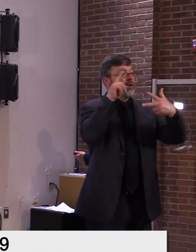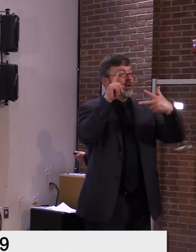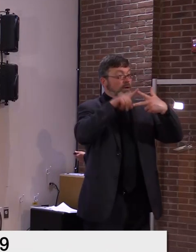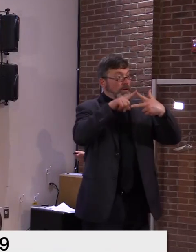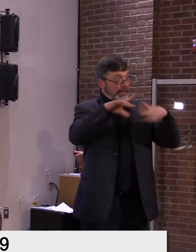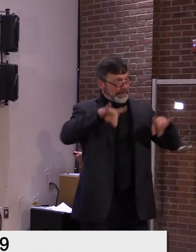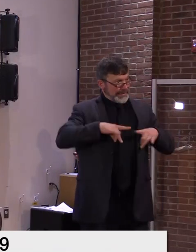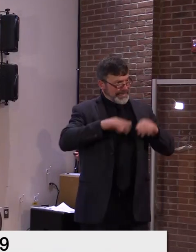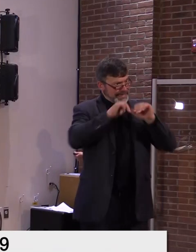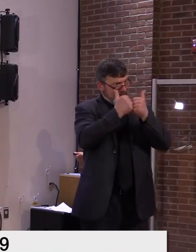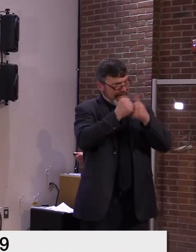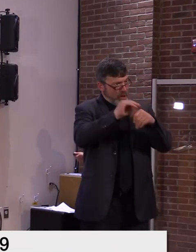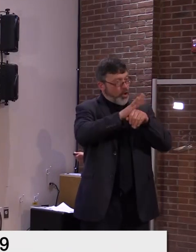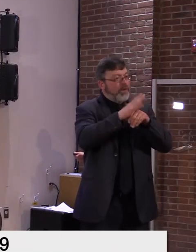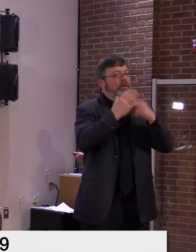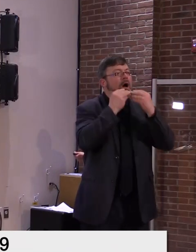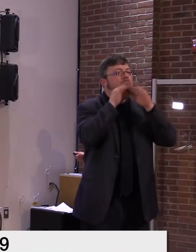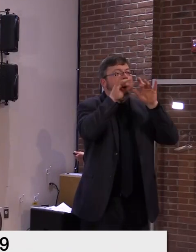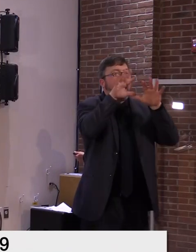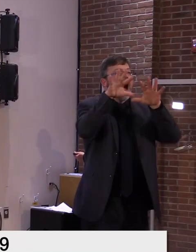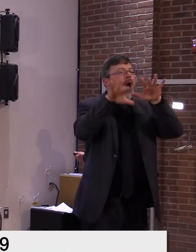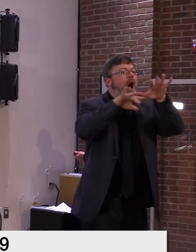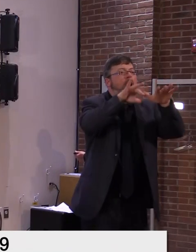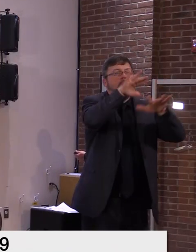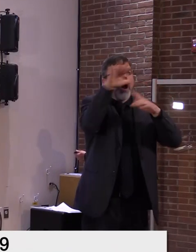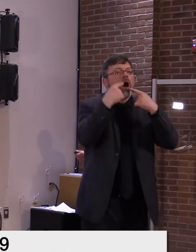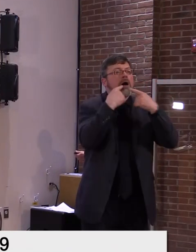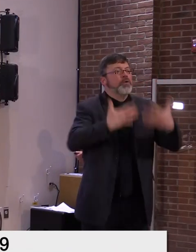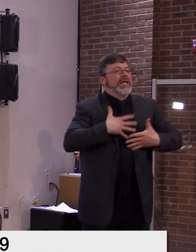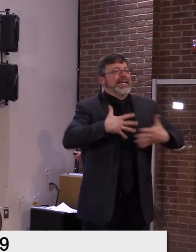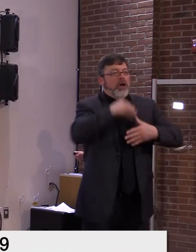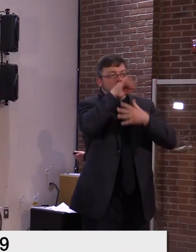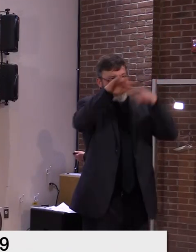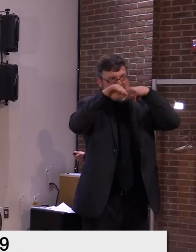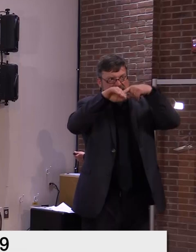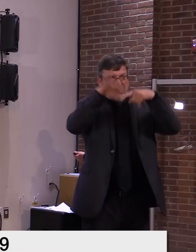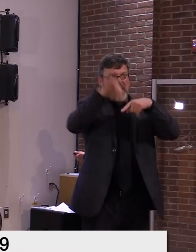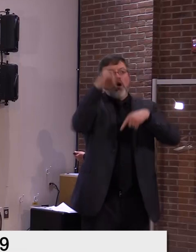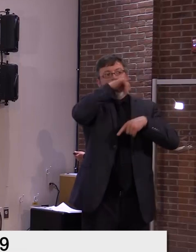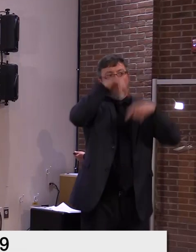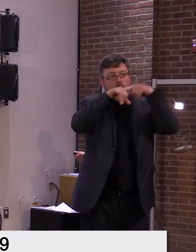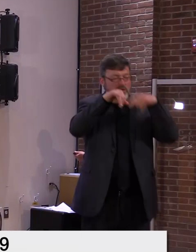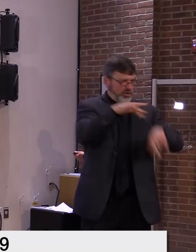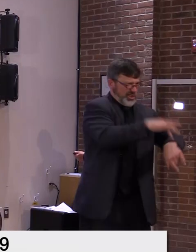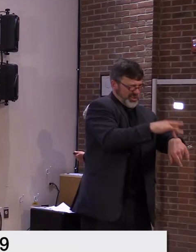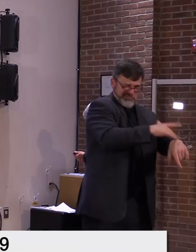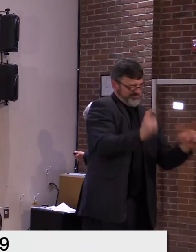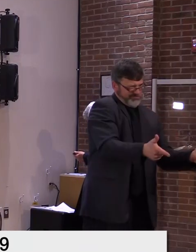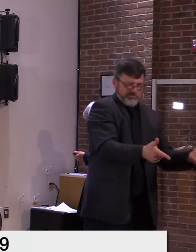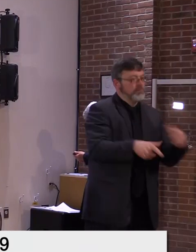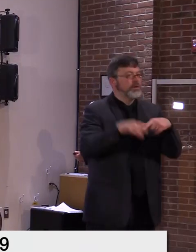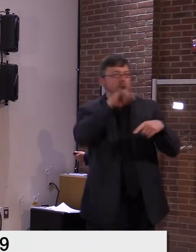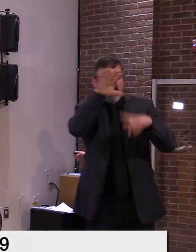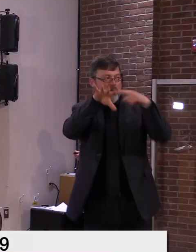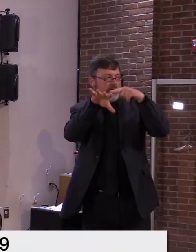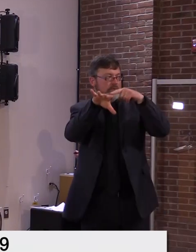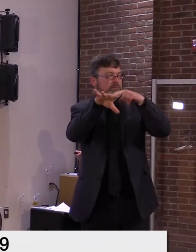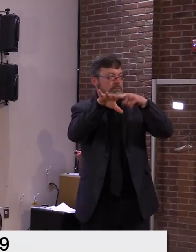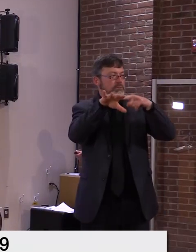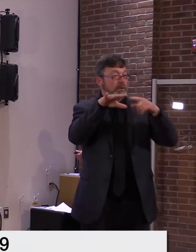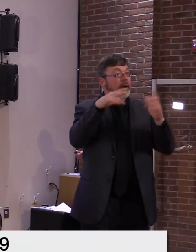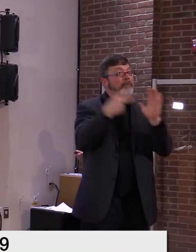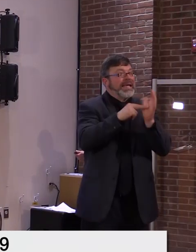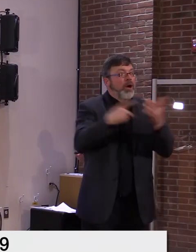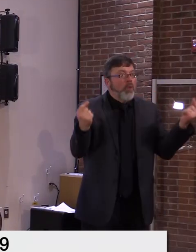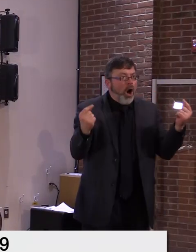is airborne. Masking is way more important than disinfecting surfaces. And three, when you